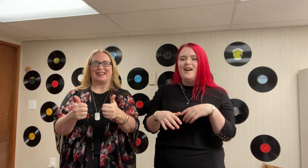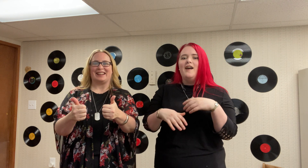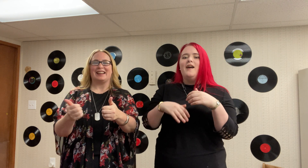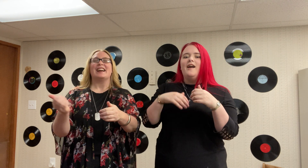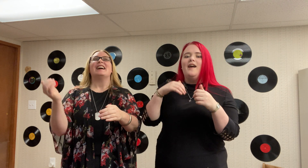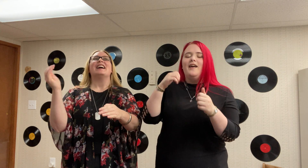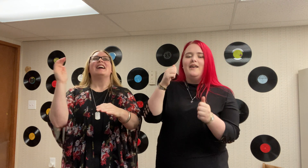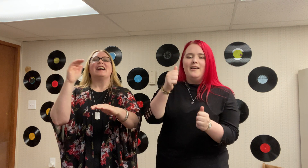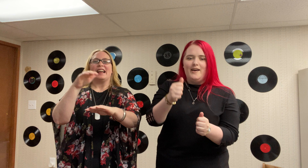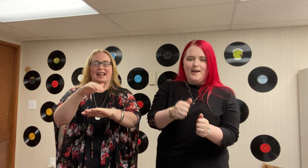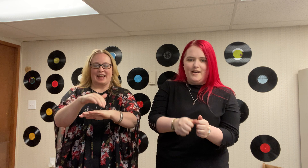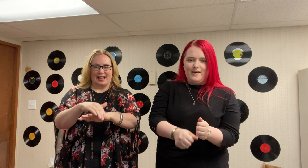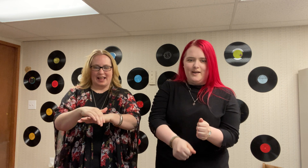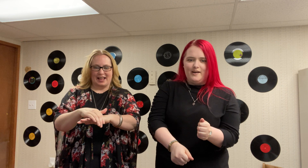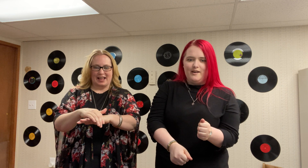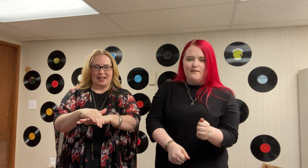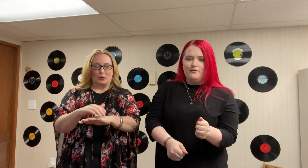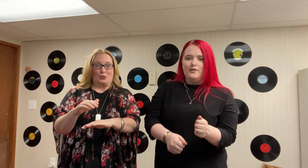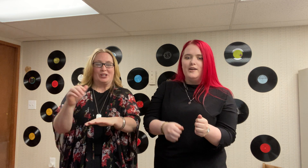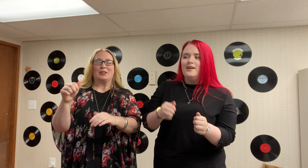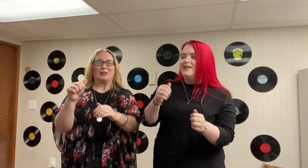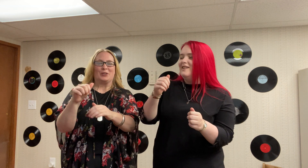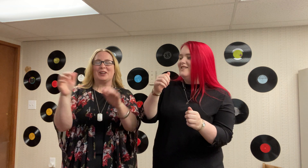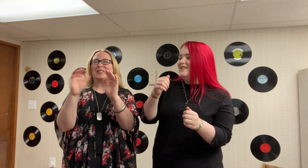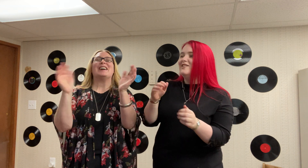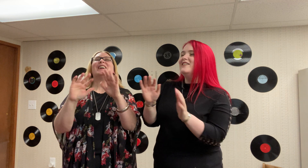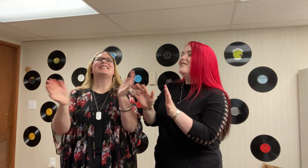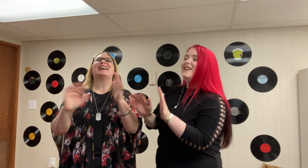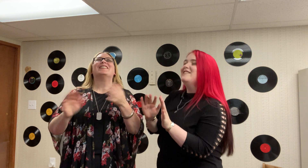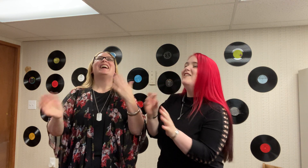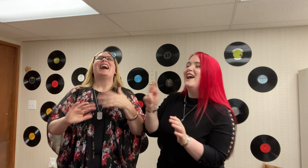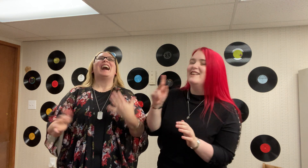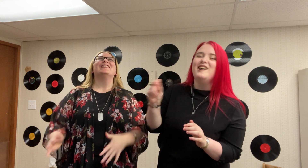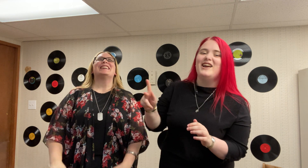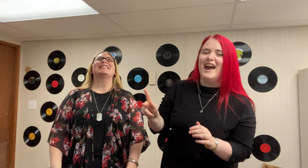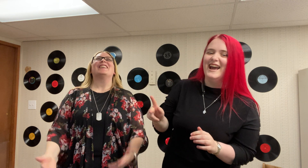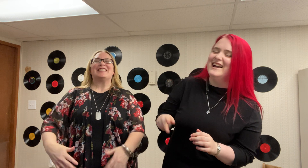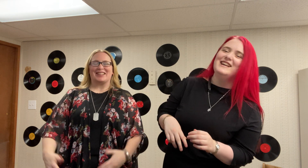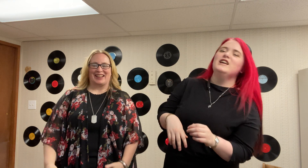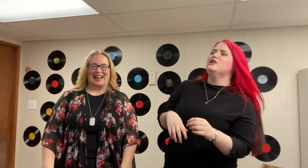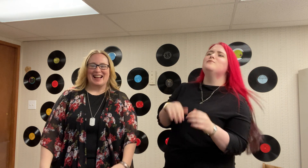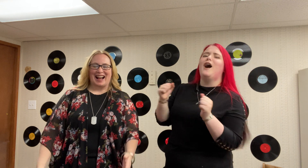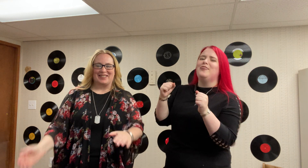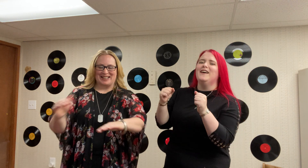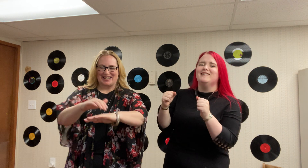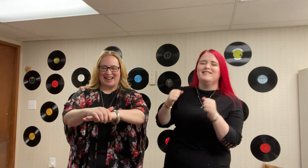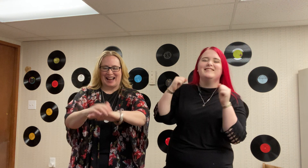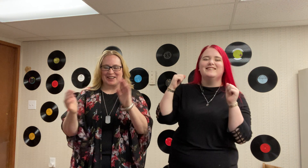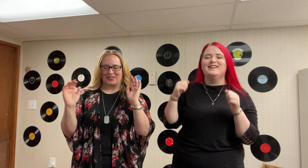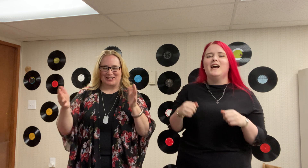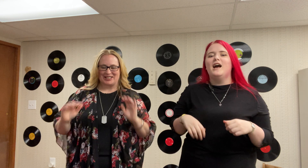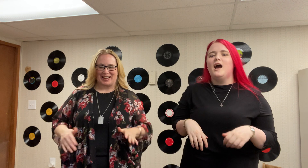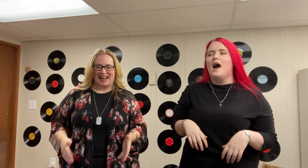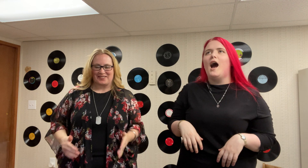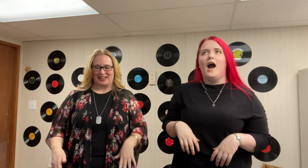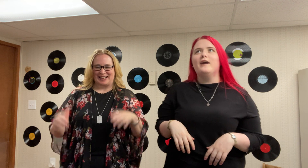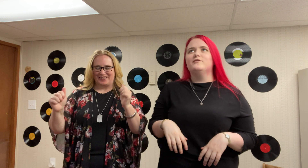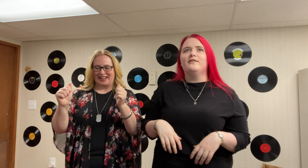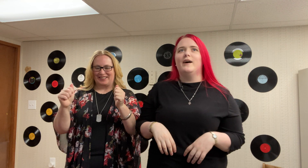Ready? every. Whoops, You I can do messed it. up. It's okay. It's I okay. messed up. It's okay. You got I went this. to night first. Okay, every. I Here have we done go. that